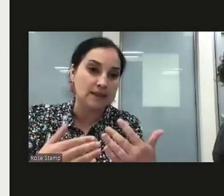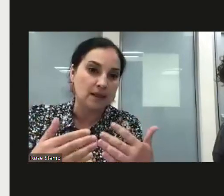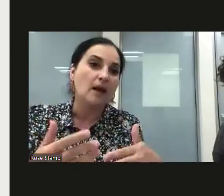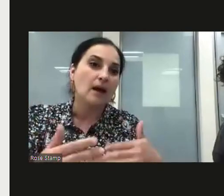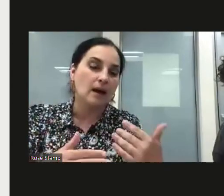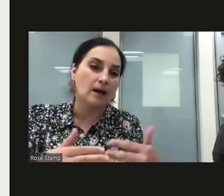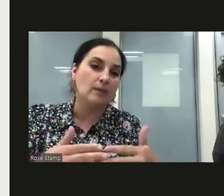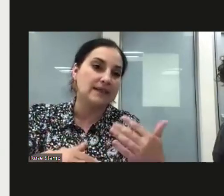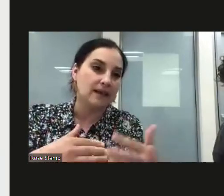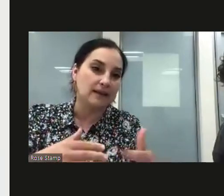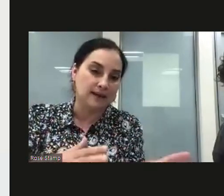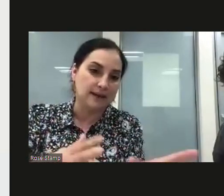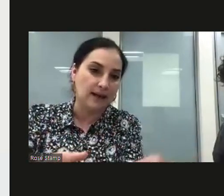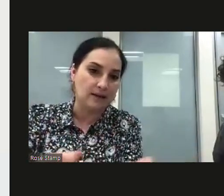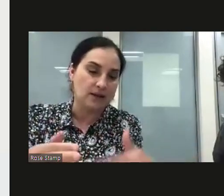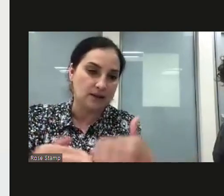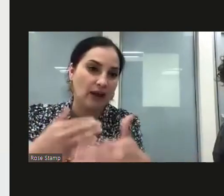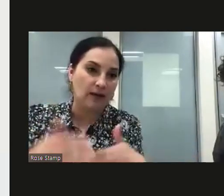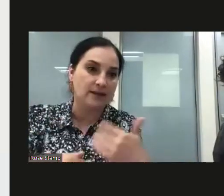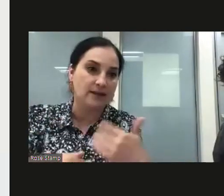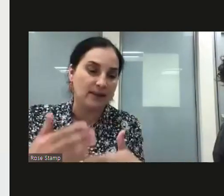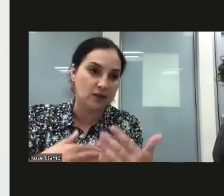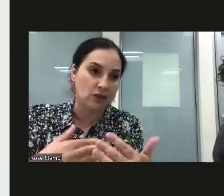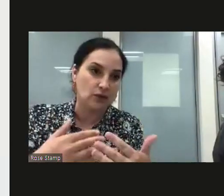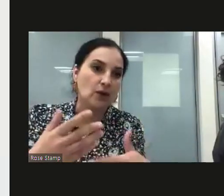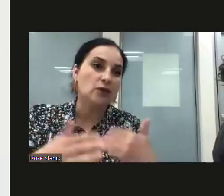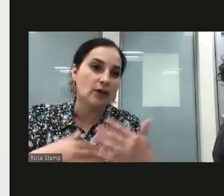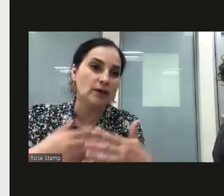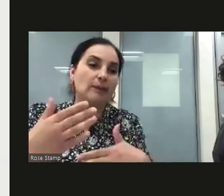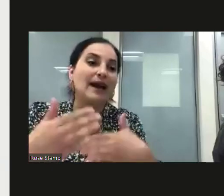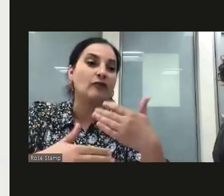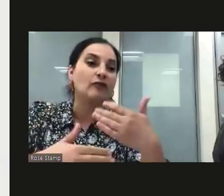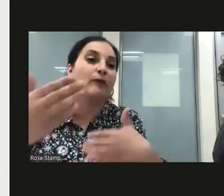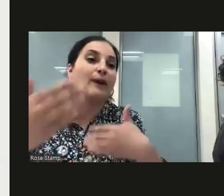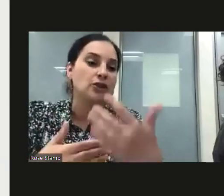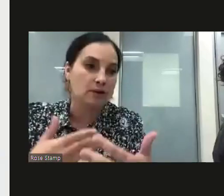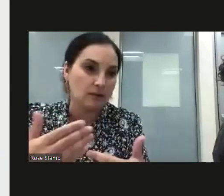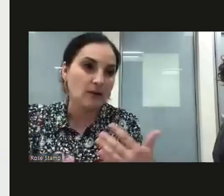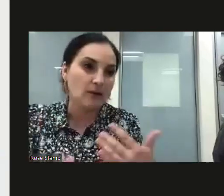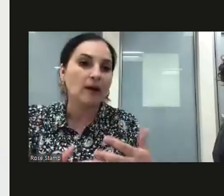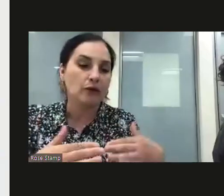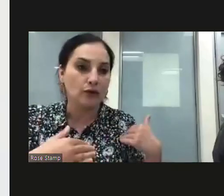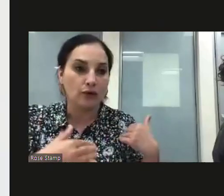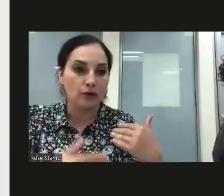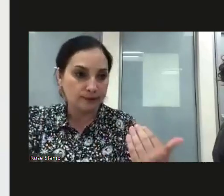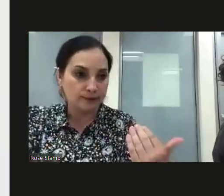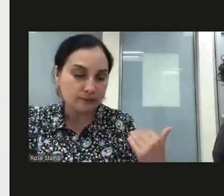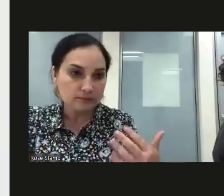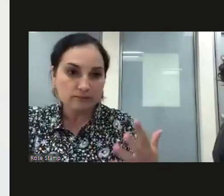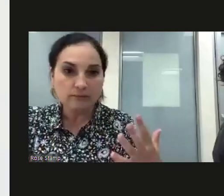discourse. The second variant, time pass 2, shows some kind of progression